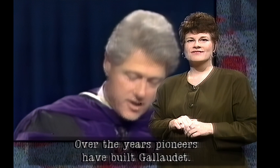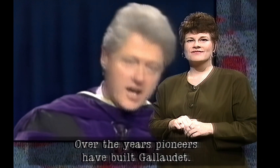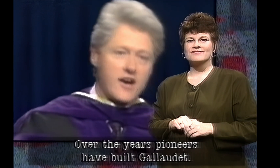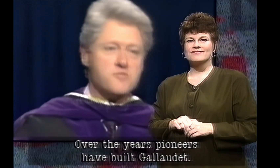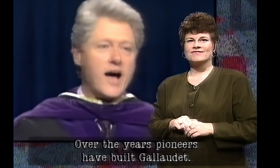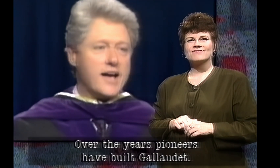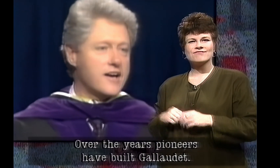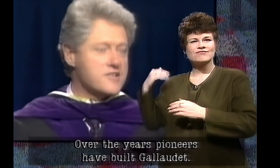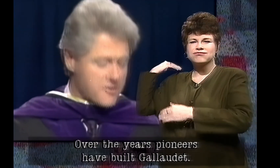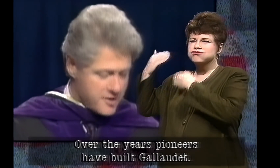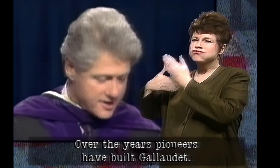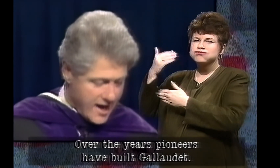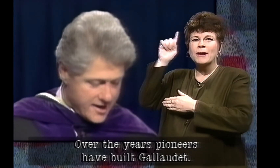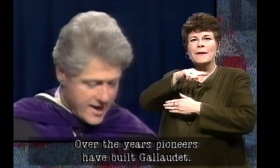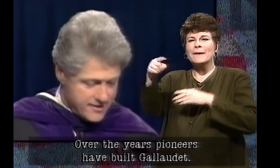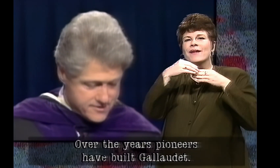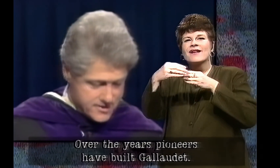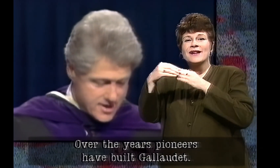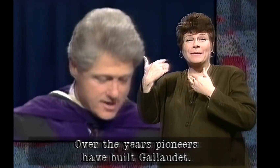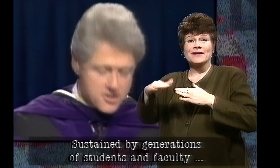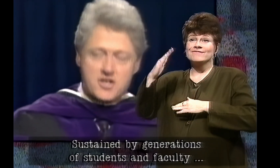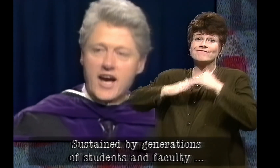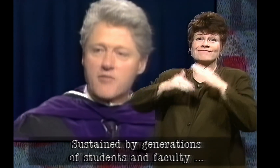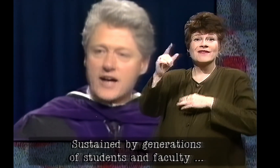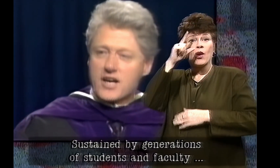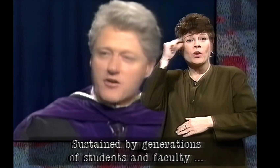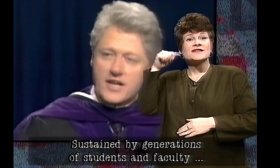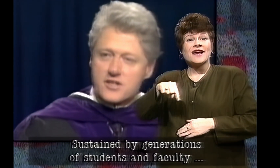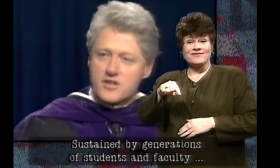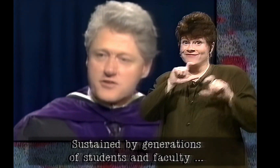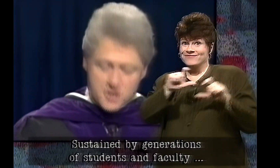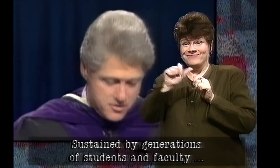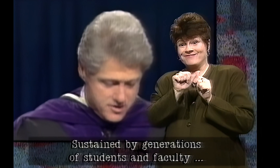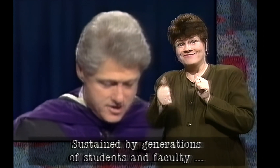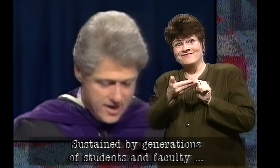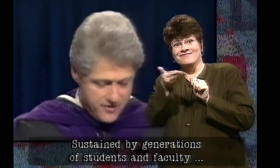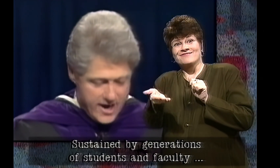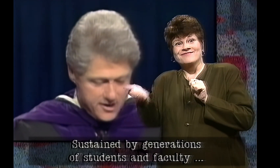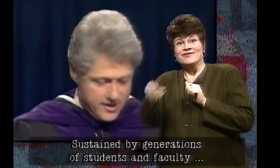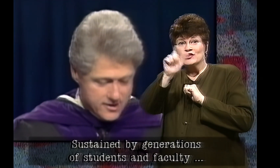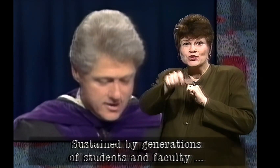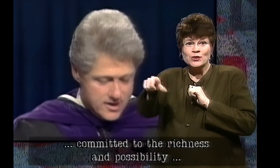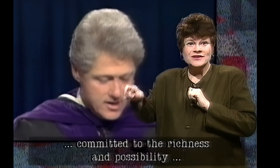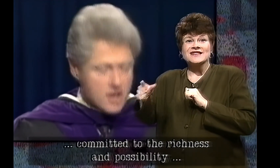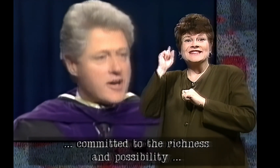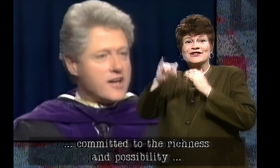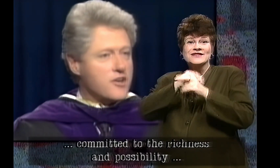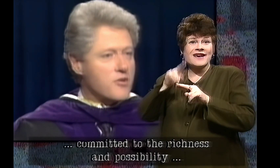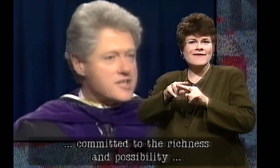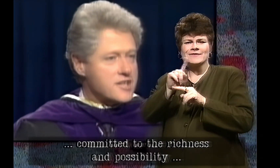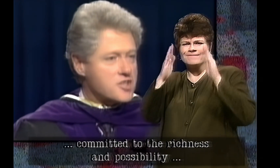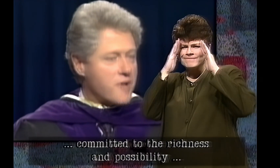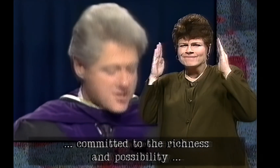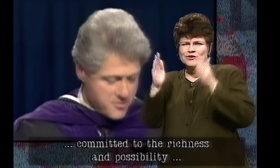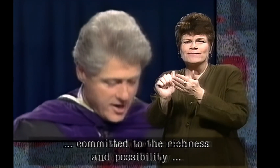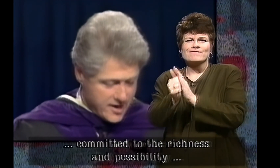Over the years, pioneers have built Gallaudet, sustained by generations of students and faculty committed to the